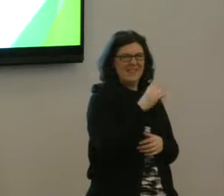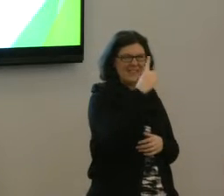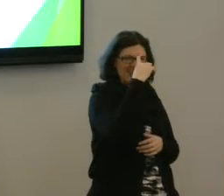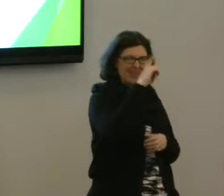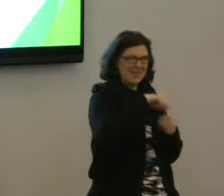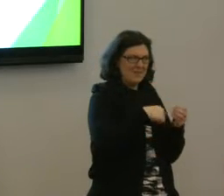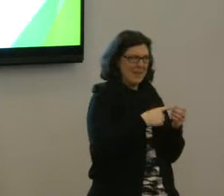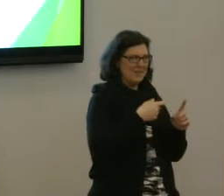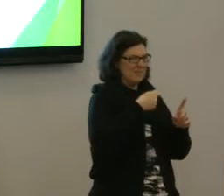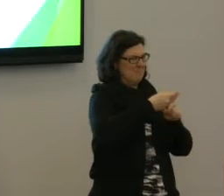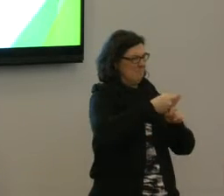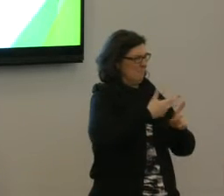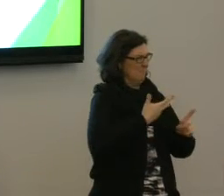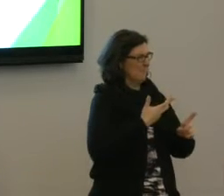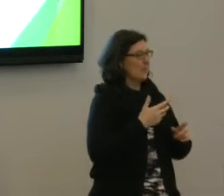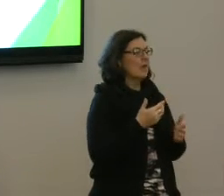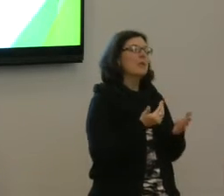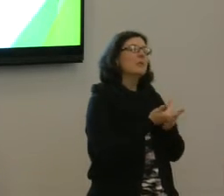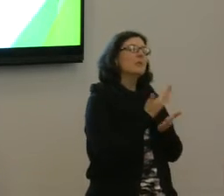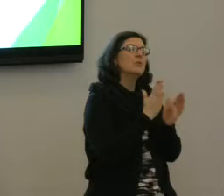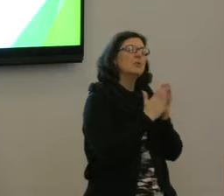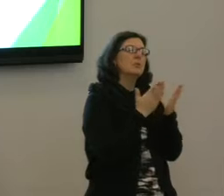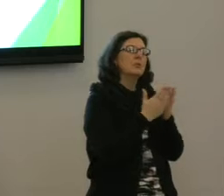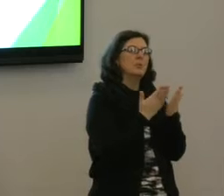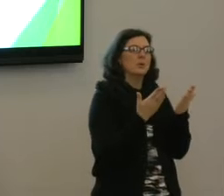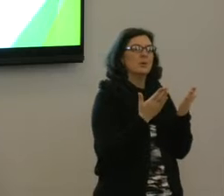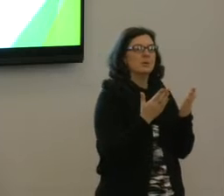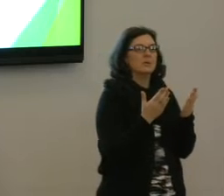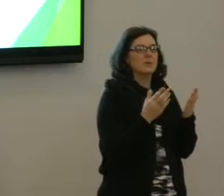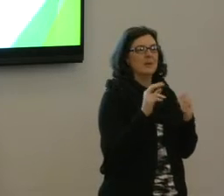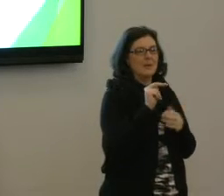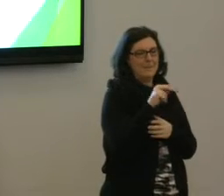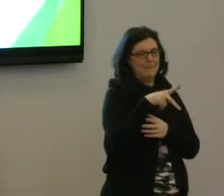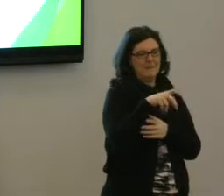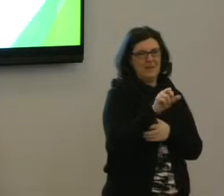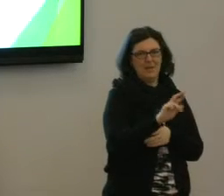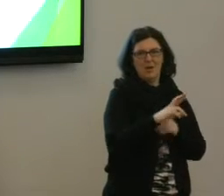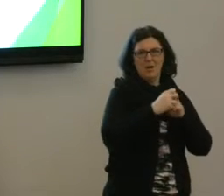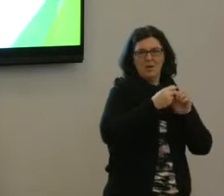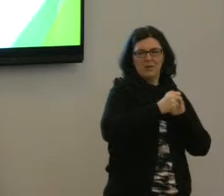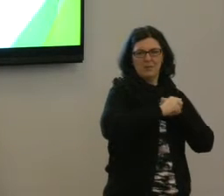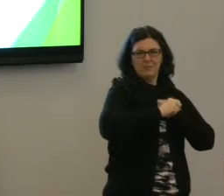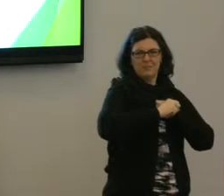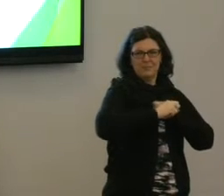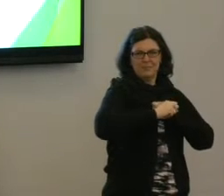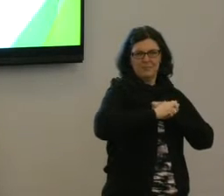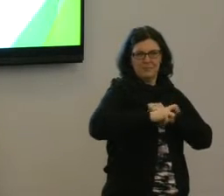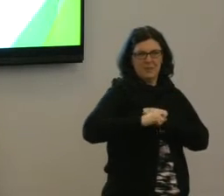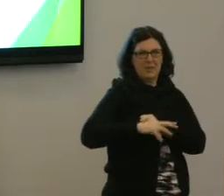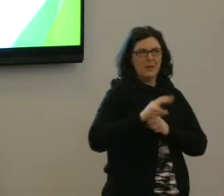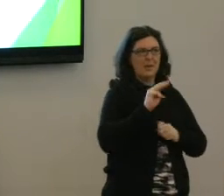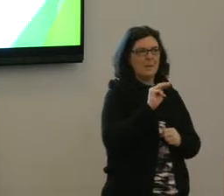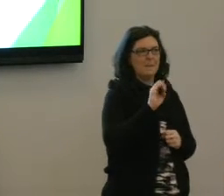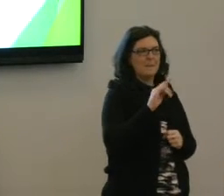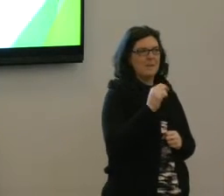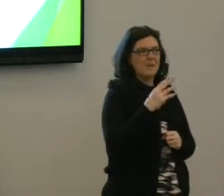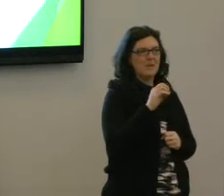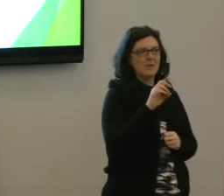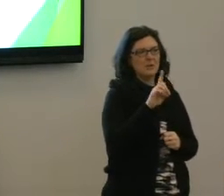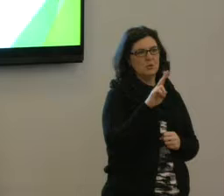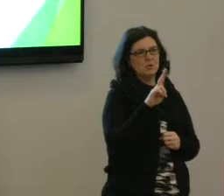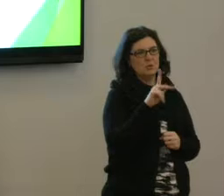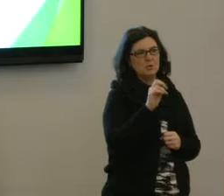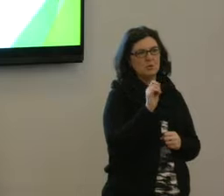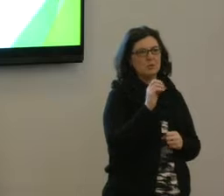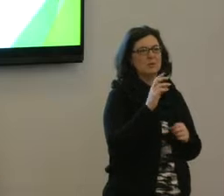think about what you... I don't know if you've seen the new book that's hitting all the NPR and everywhere else by the Methodist professor at Duke Divinity